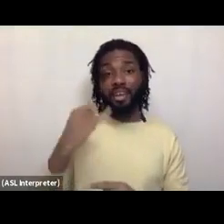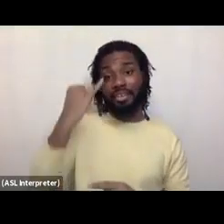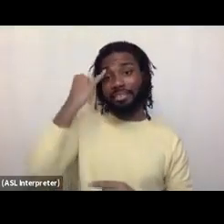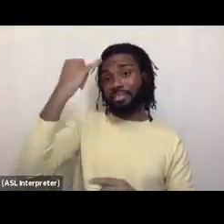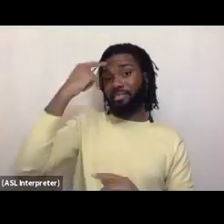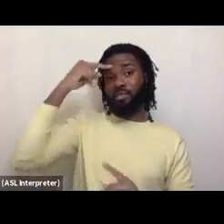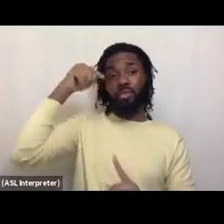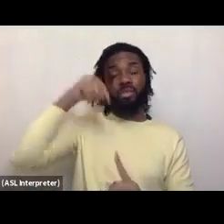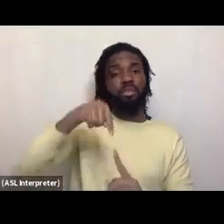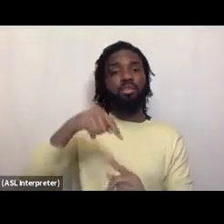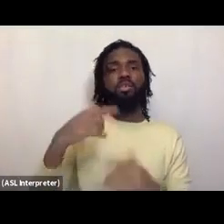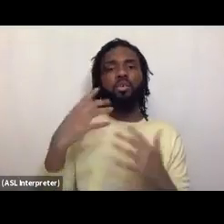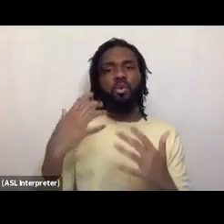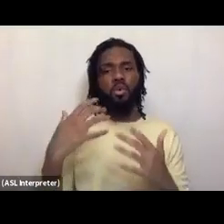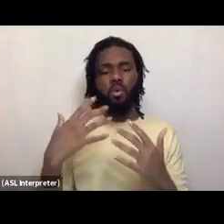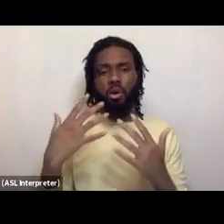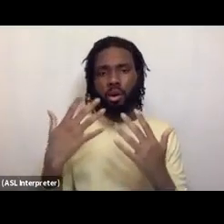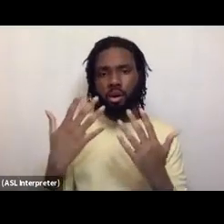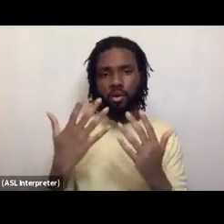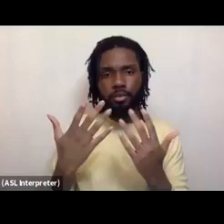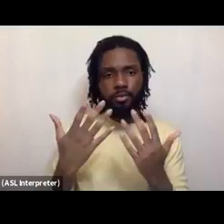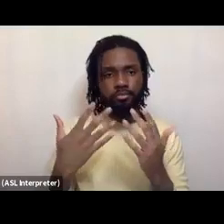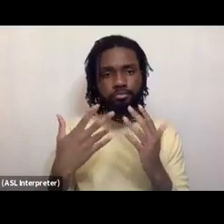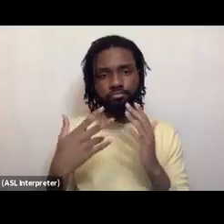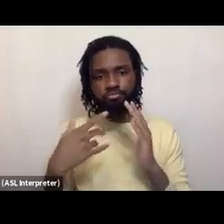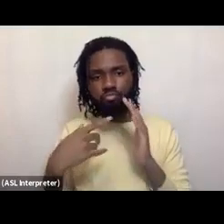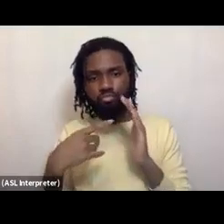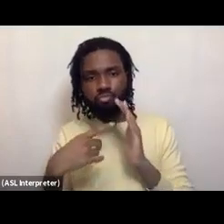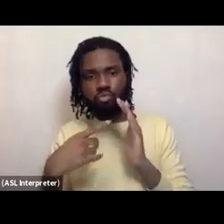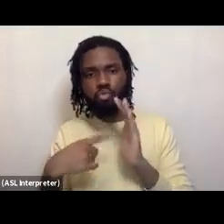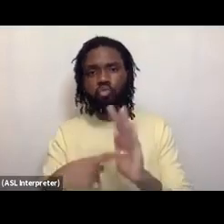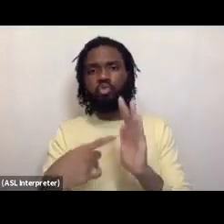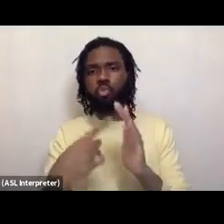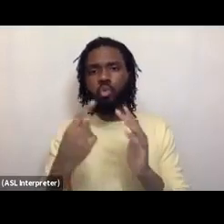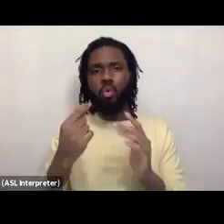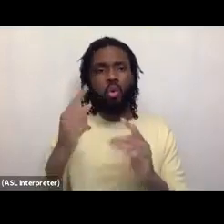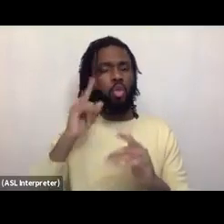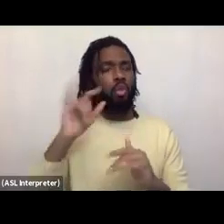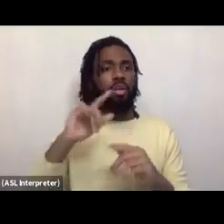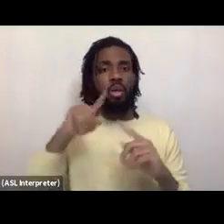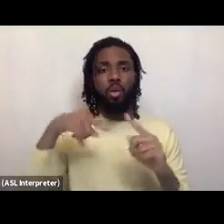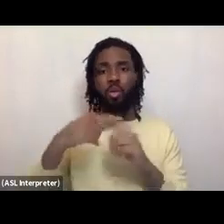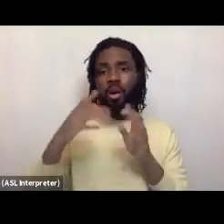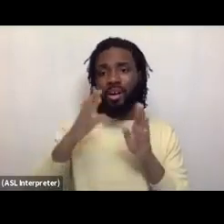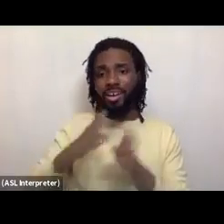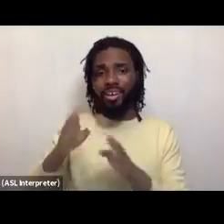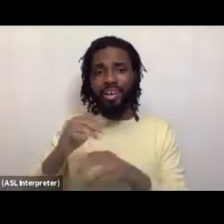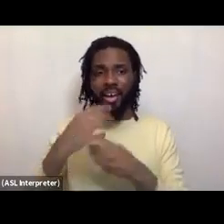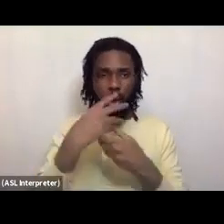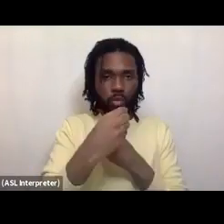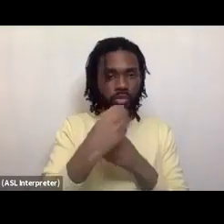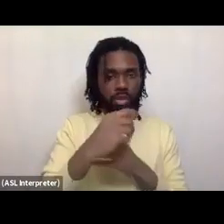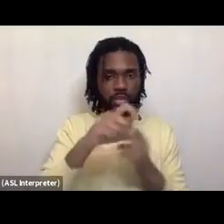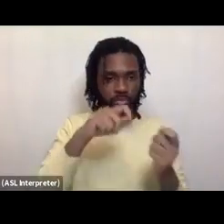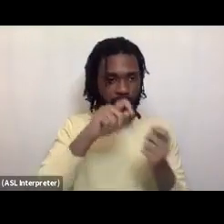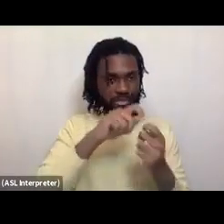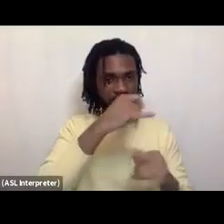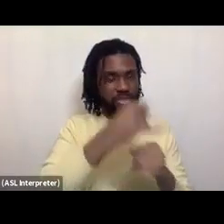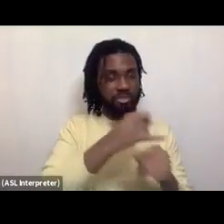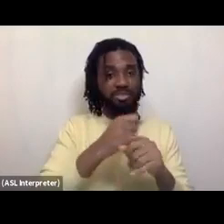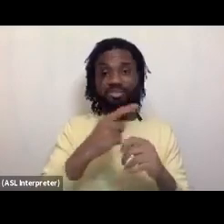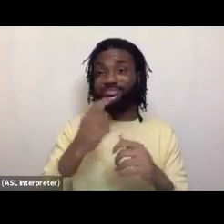a representation of what it looks like to self-organize outside of institutions. None of this was done with institutional